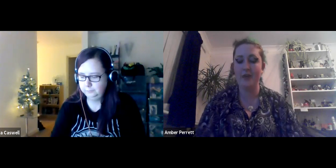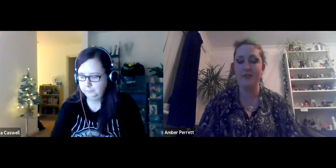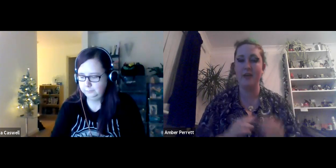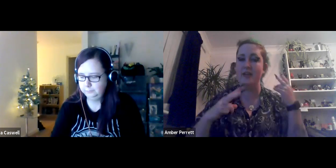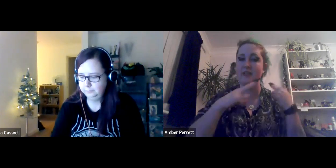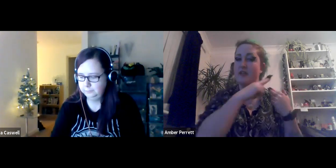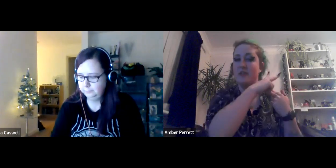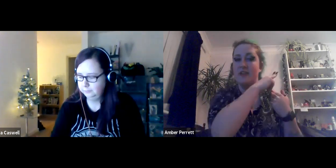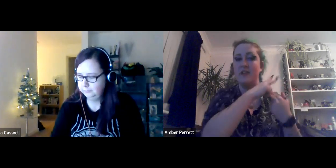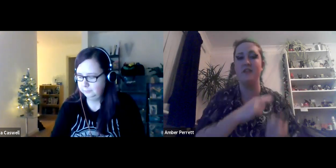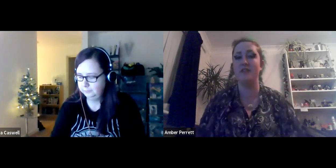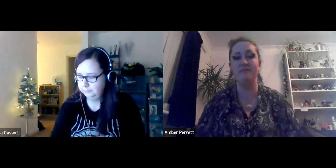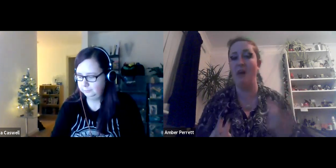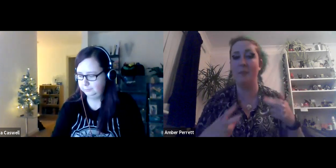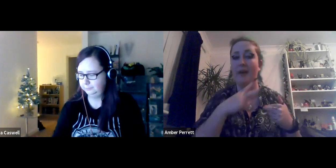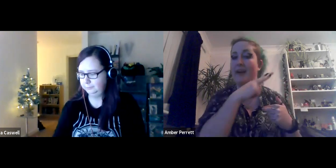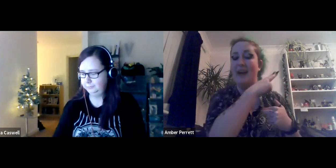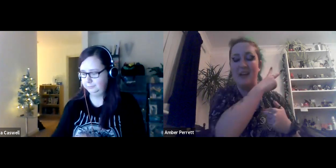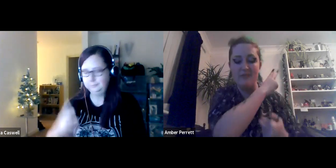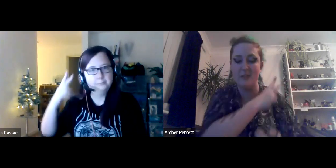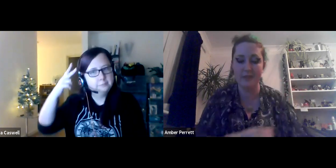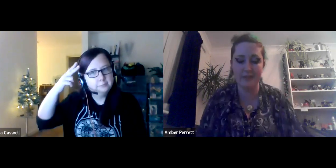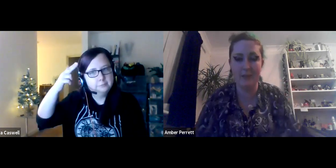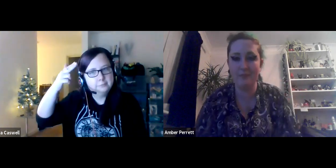Hairdresser is literally just mime cutting hair. Simple as that.